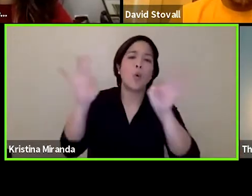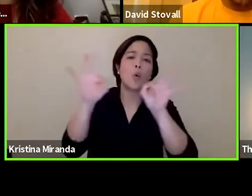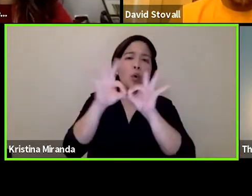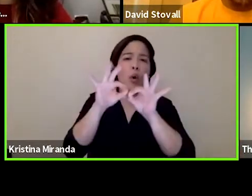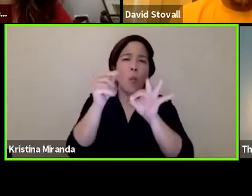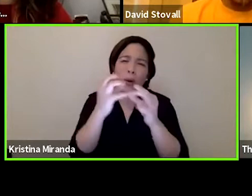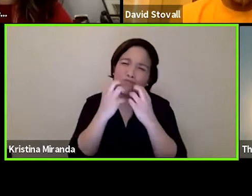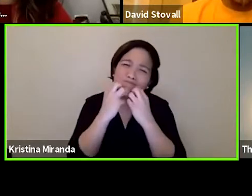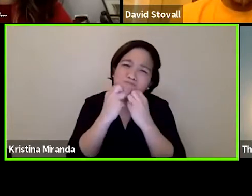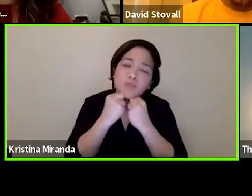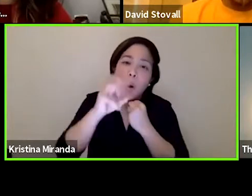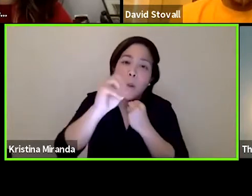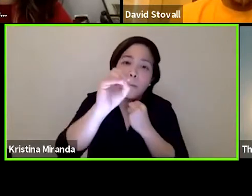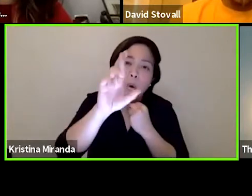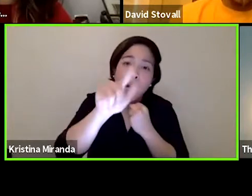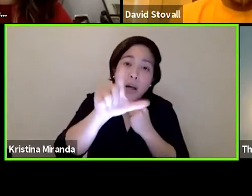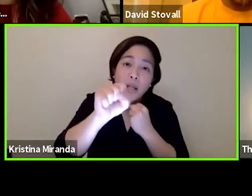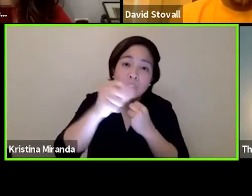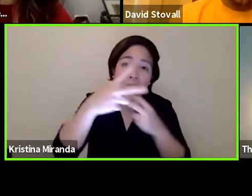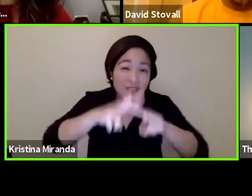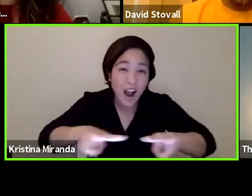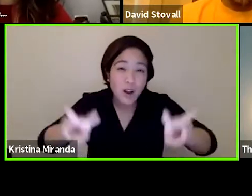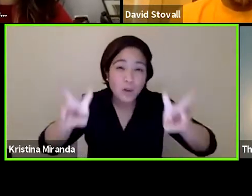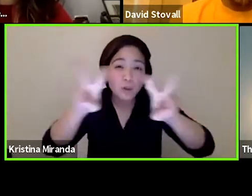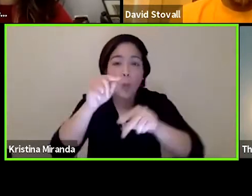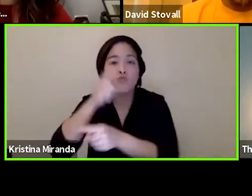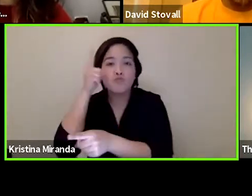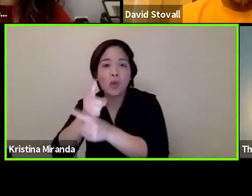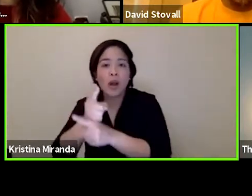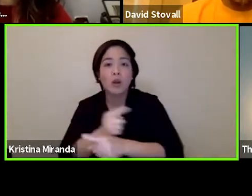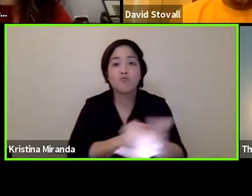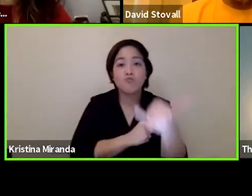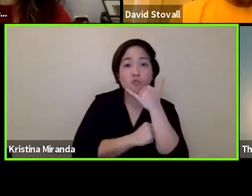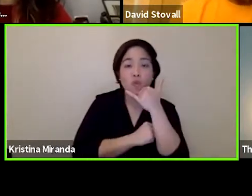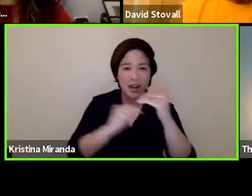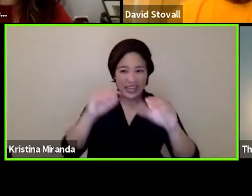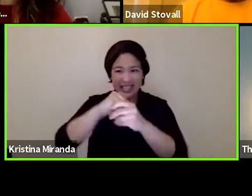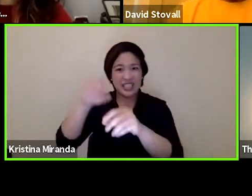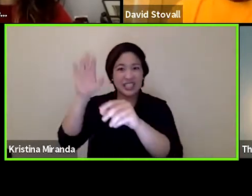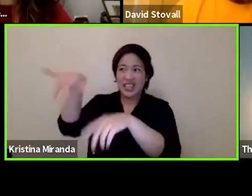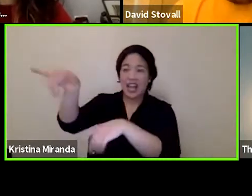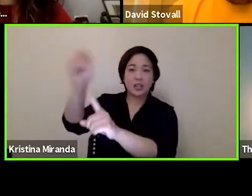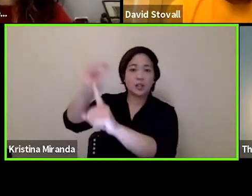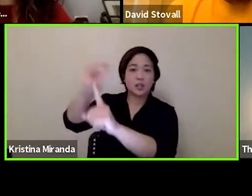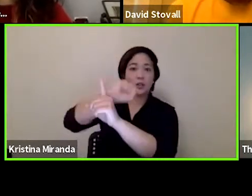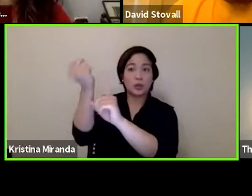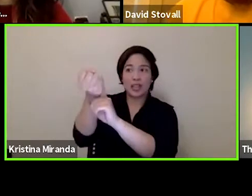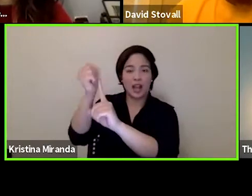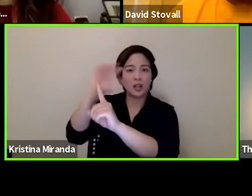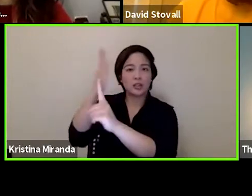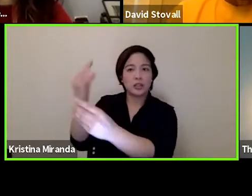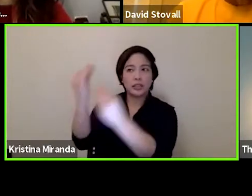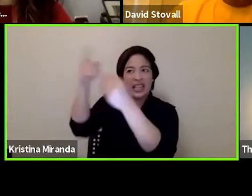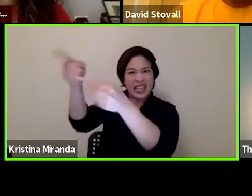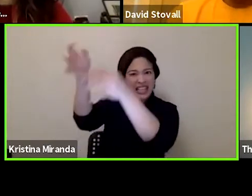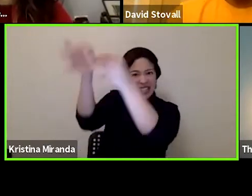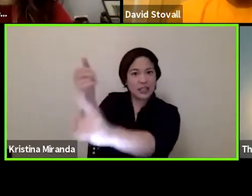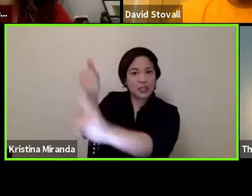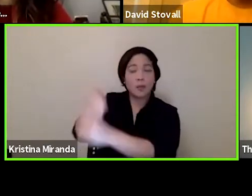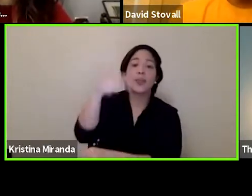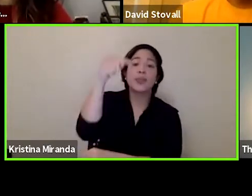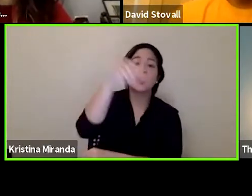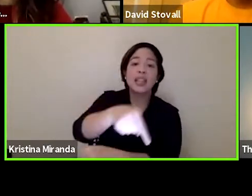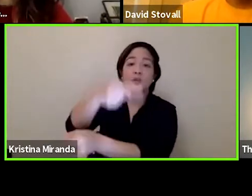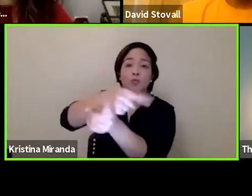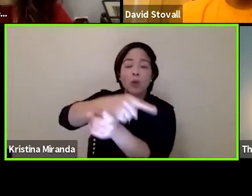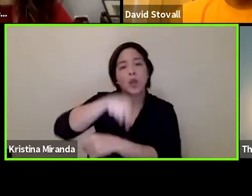we're talking about those questions of right and wrong that a society has decided for itself. This is right, this is